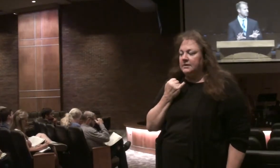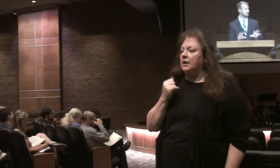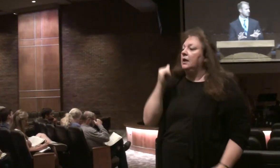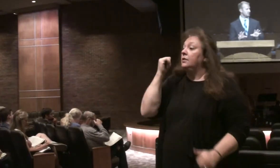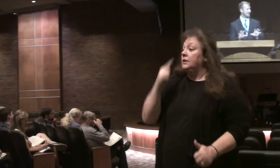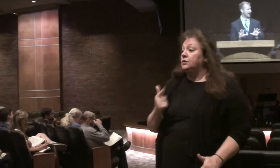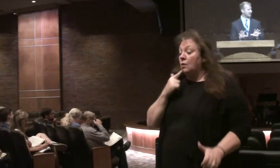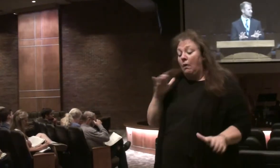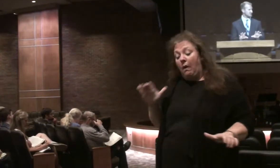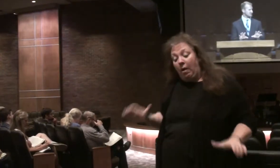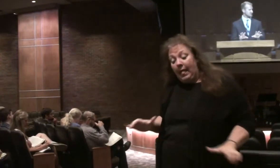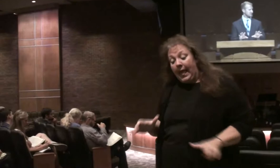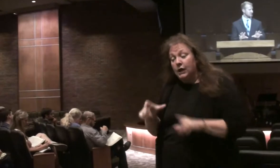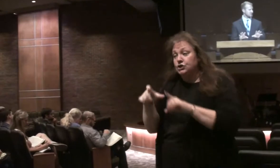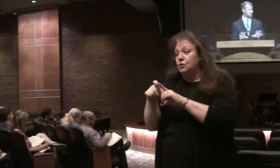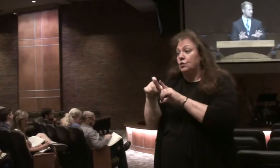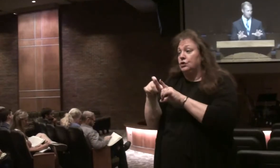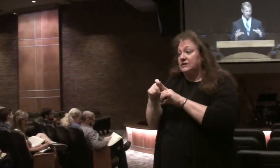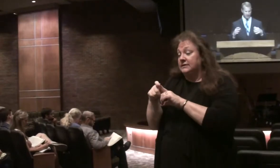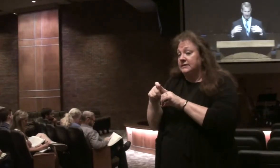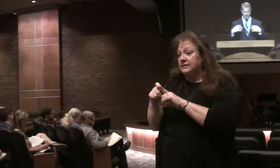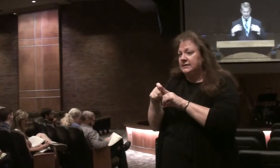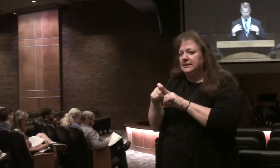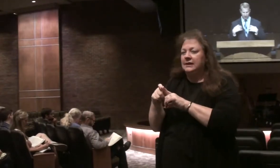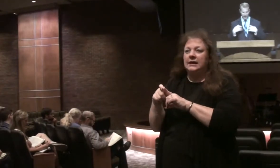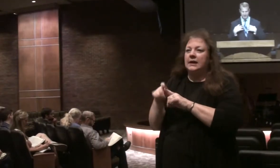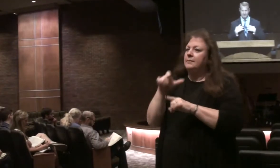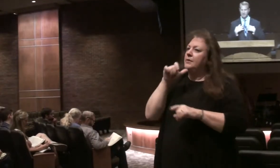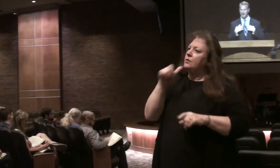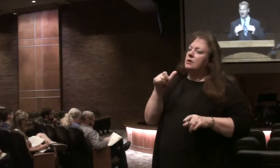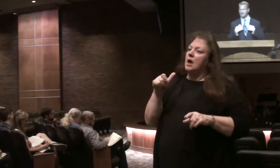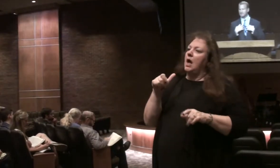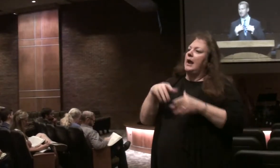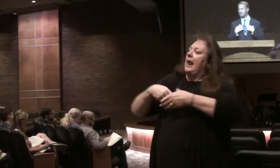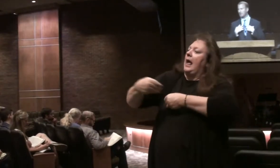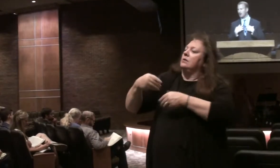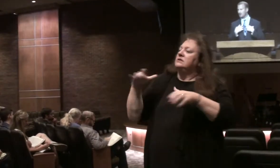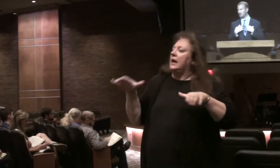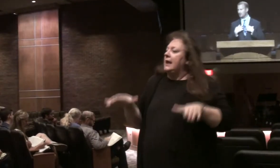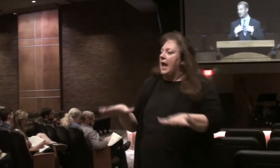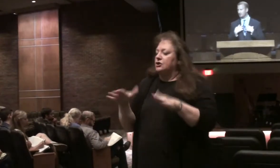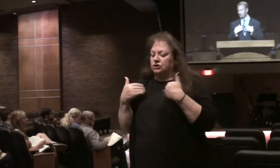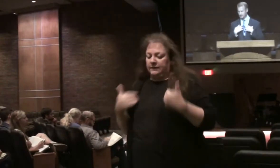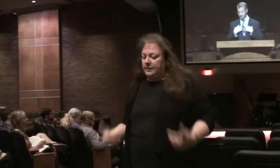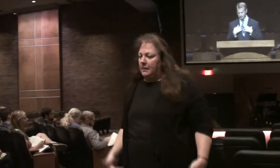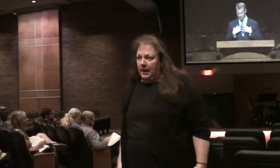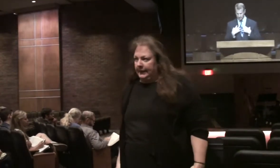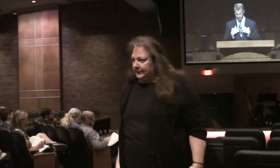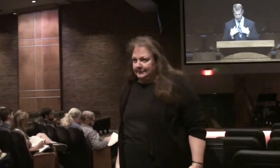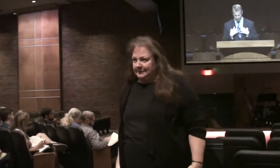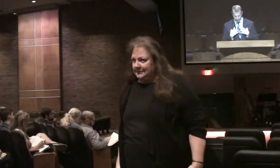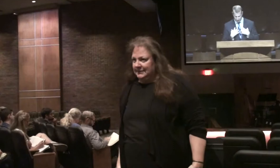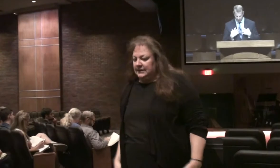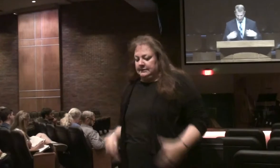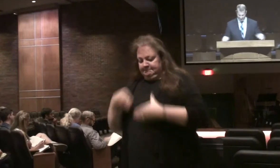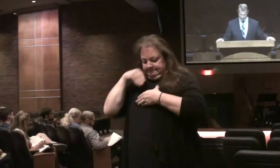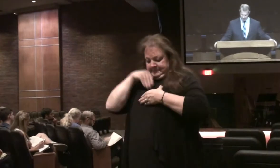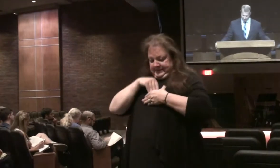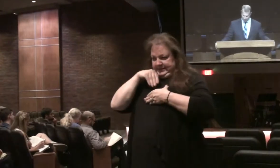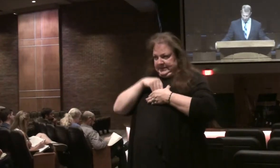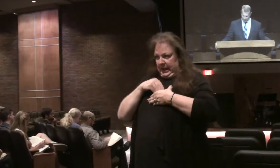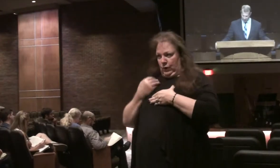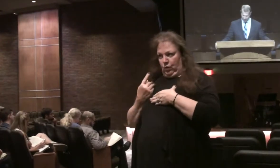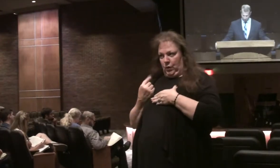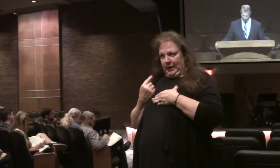verbs, actions. But they're not just all external actions of the body. They're internal actions